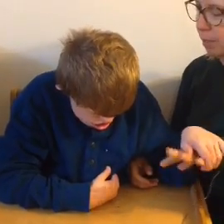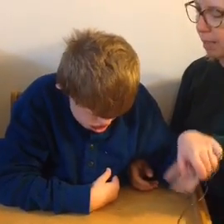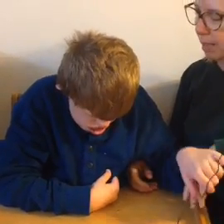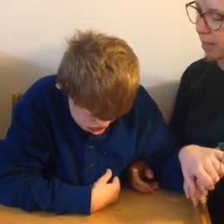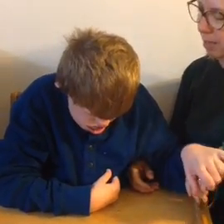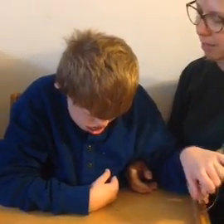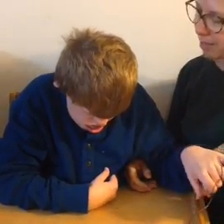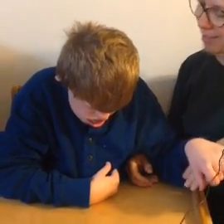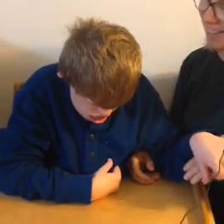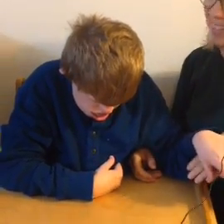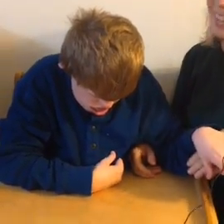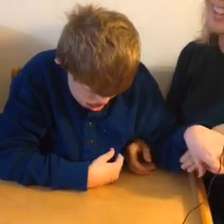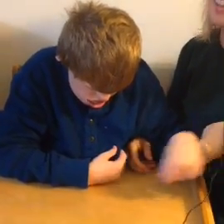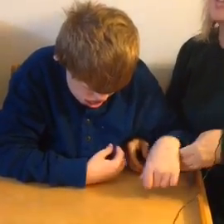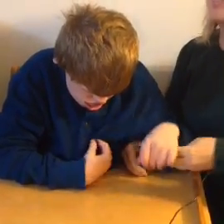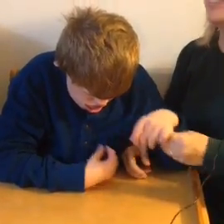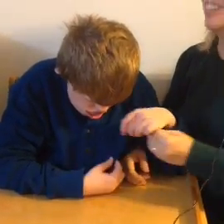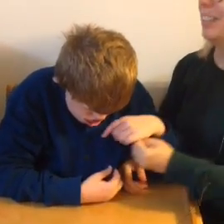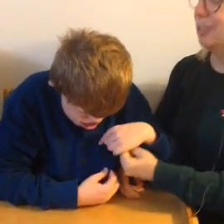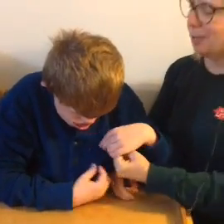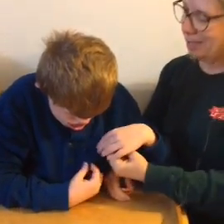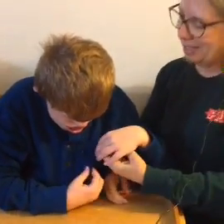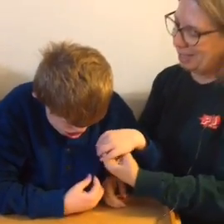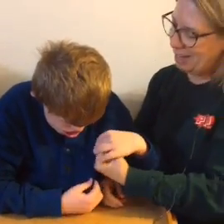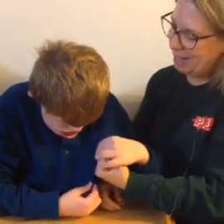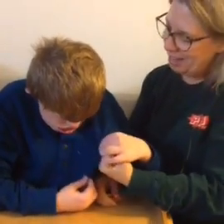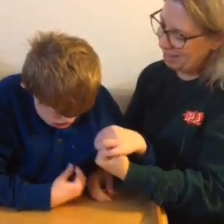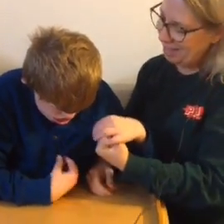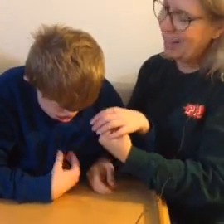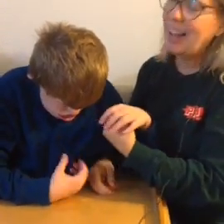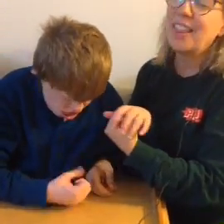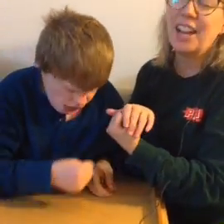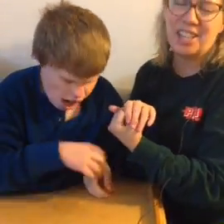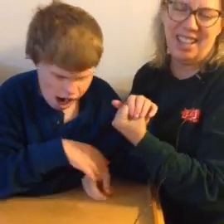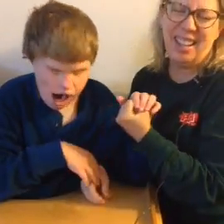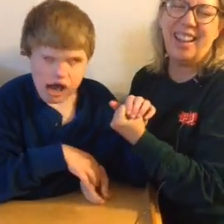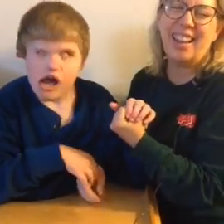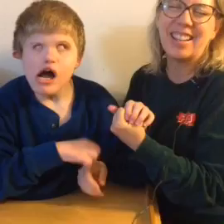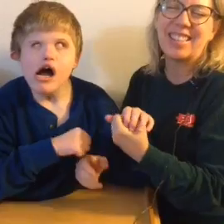that. a little reluctant. Yeah, there's S.